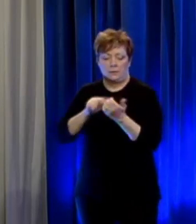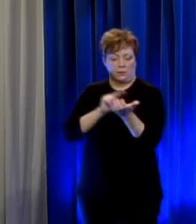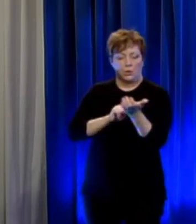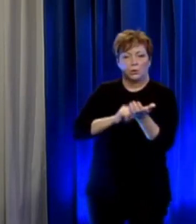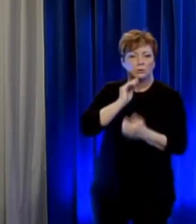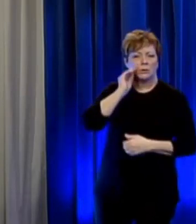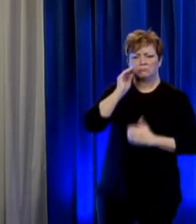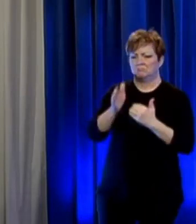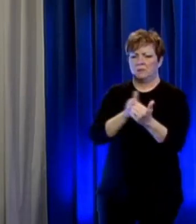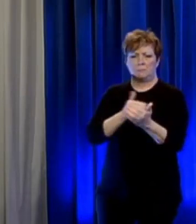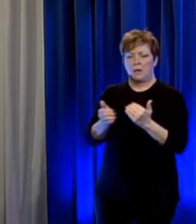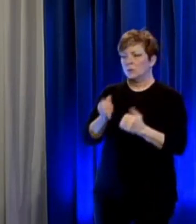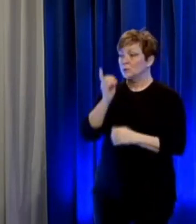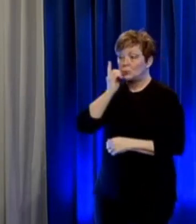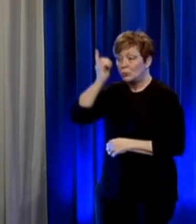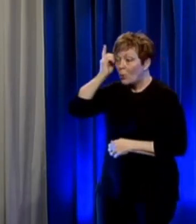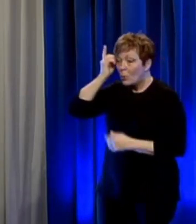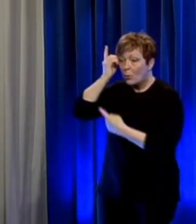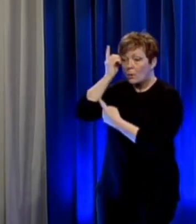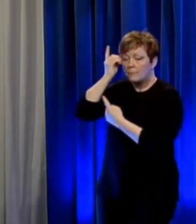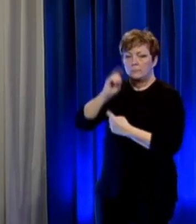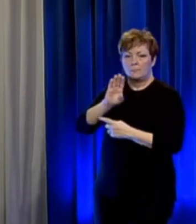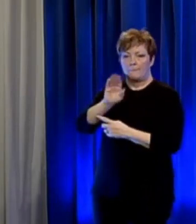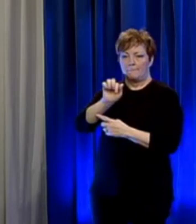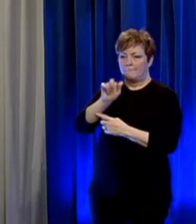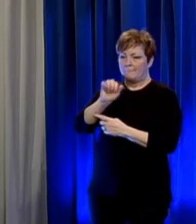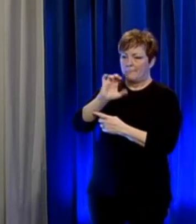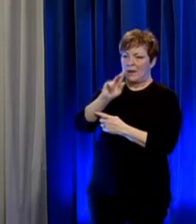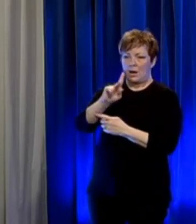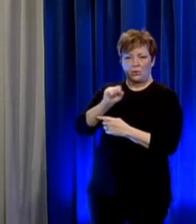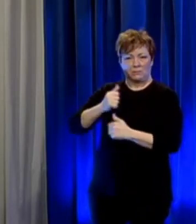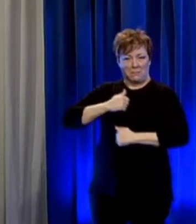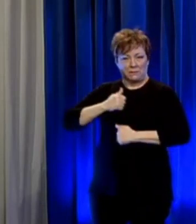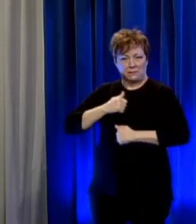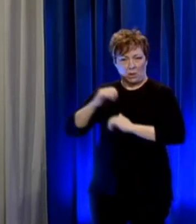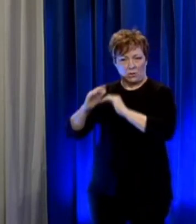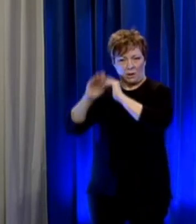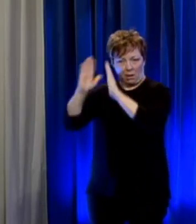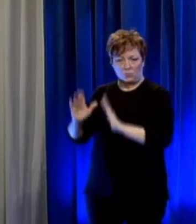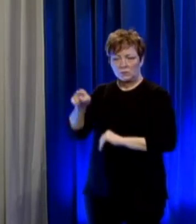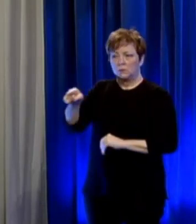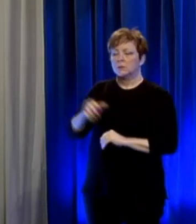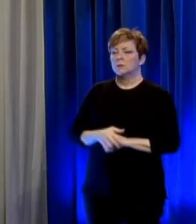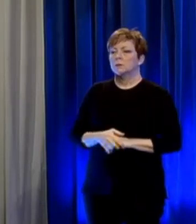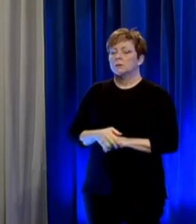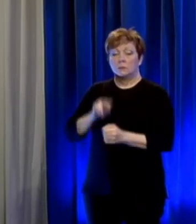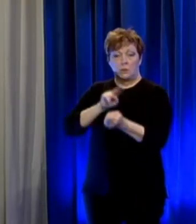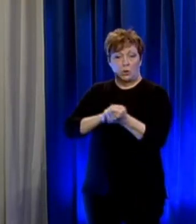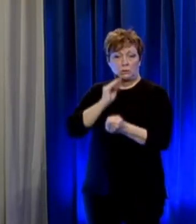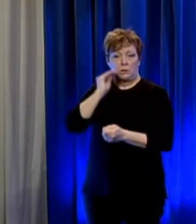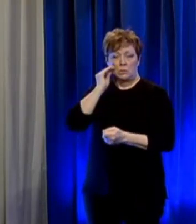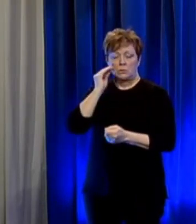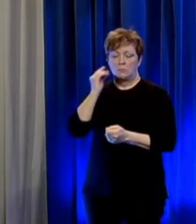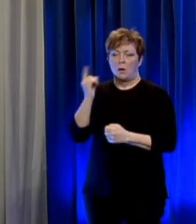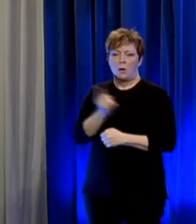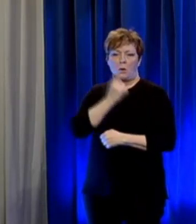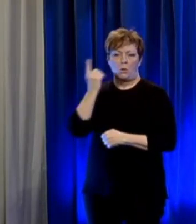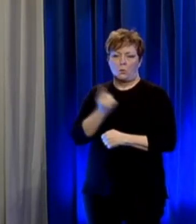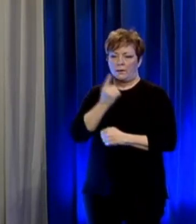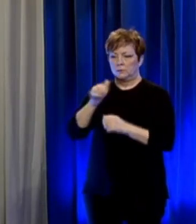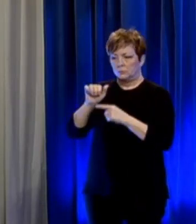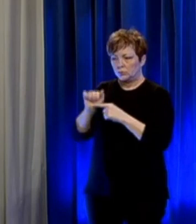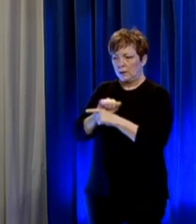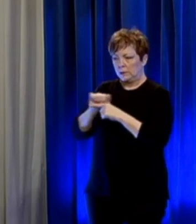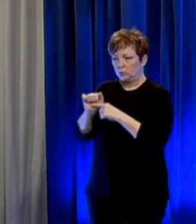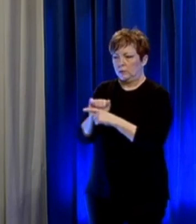or a dormitory or a barracks, or anywhere you have lots of people gathered. Nursing homes spend a lot of time preparing for this and training their